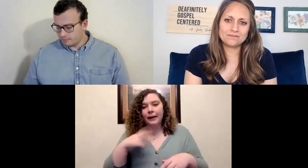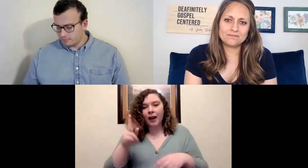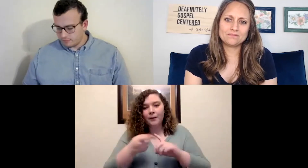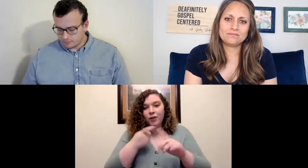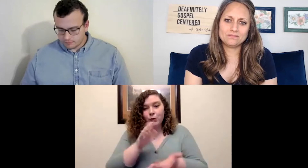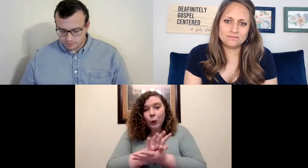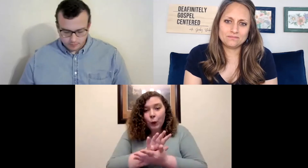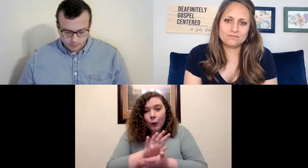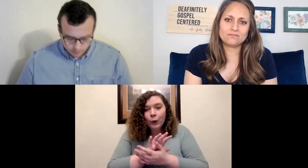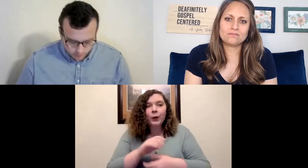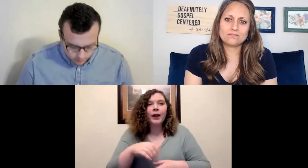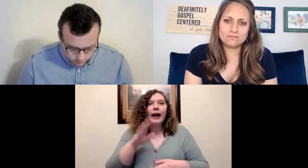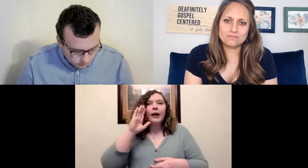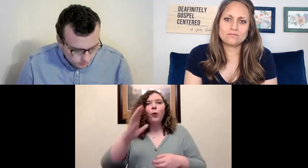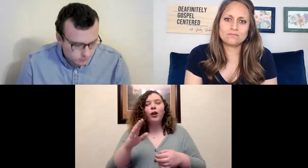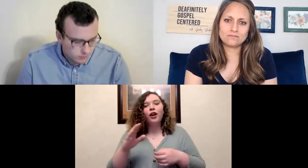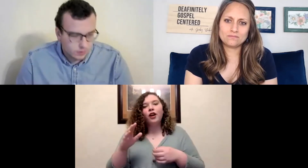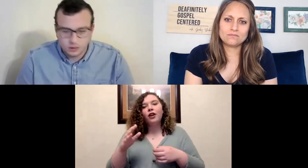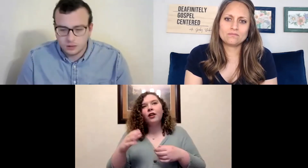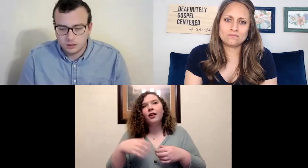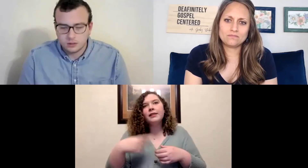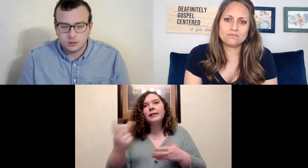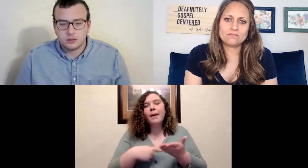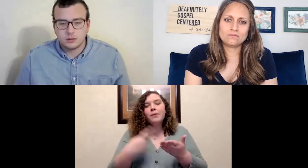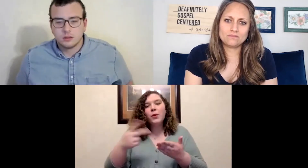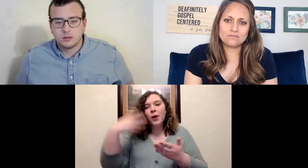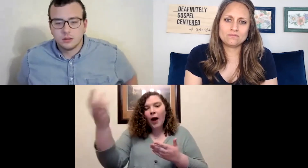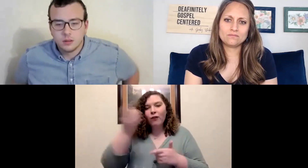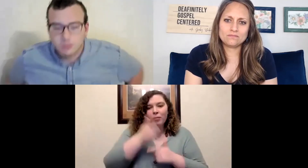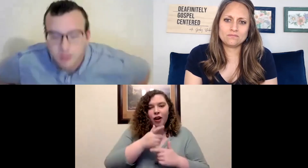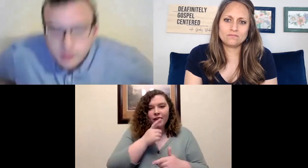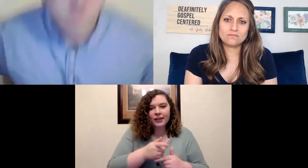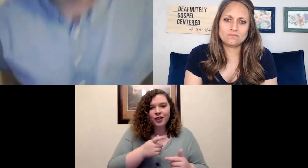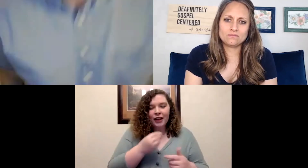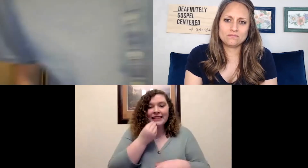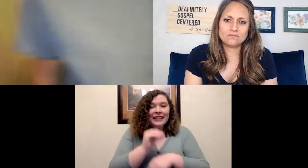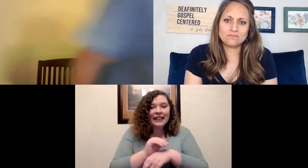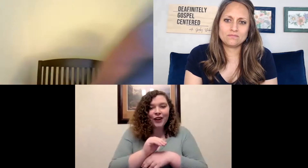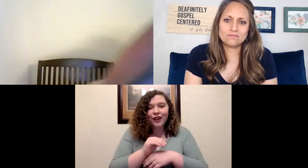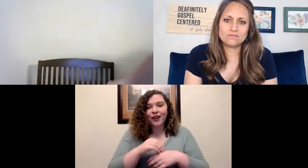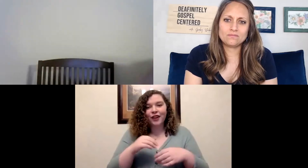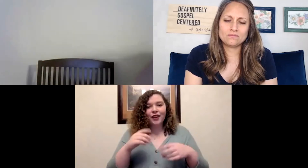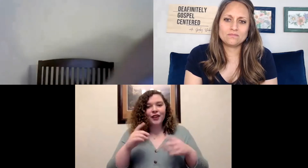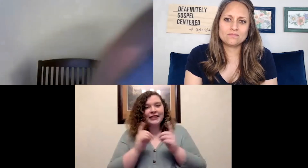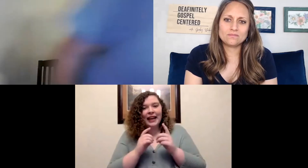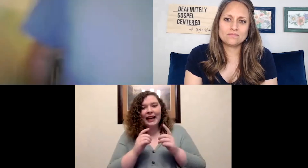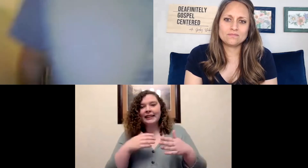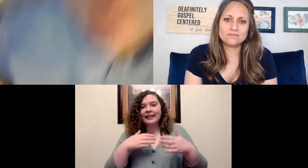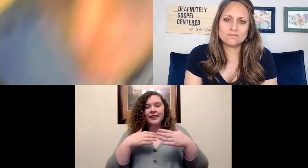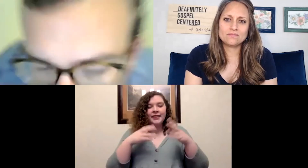little things. He would sometimes show up to pick me up from school, or he would... sometimes we'd go out